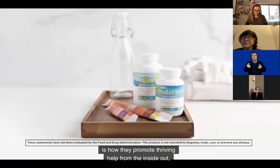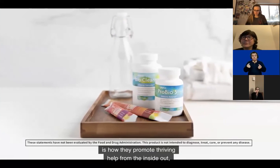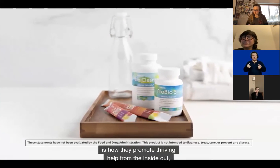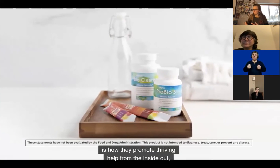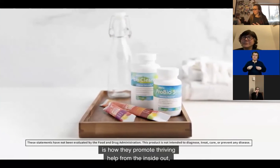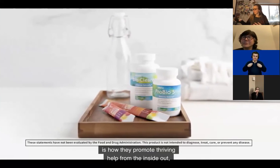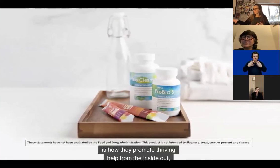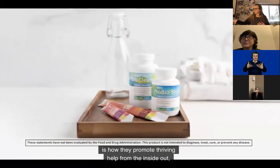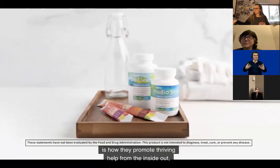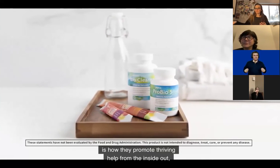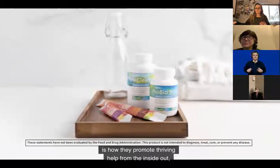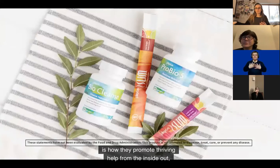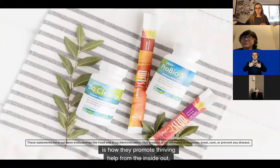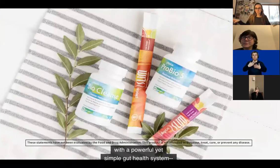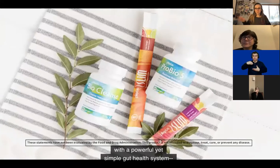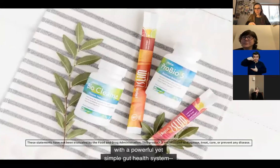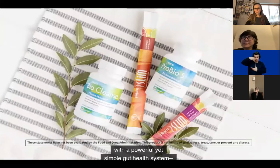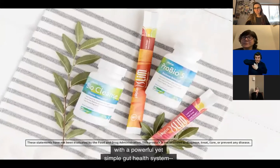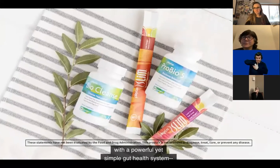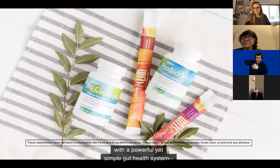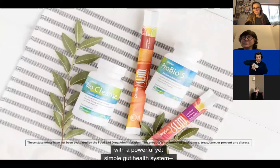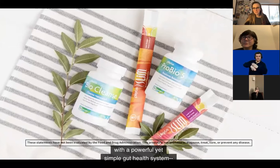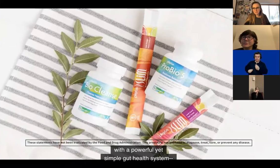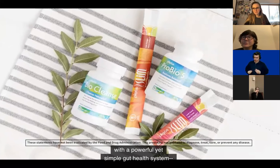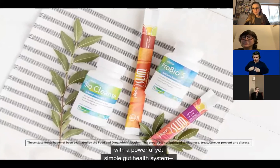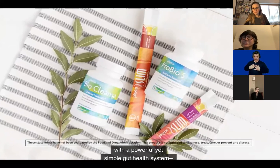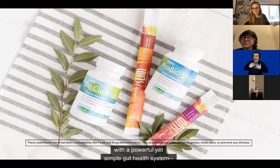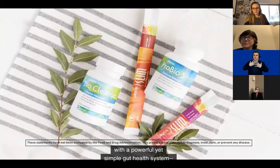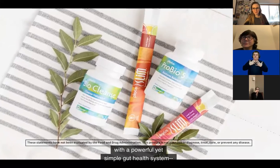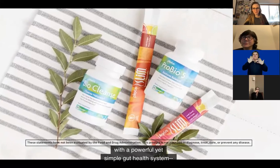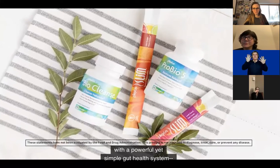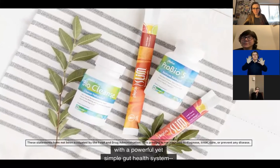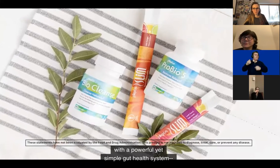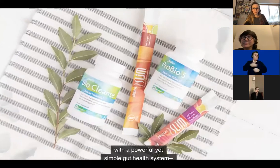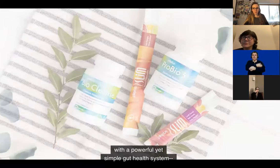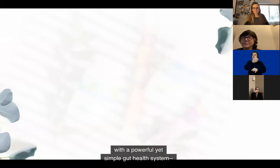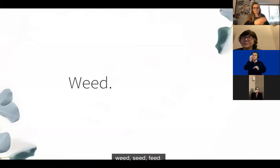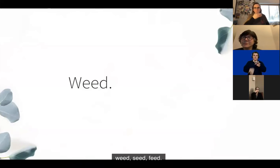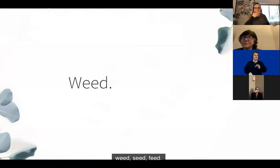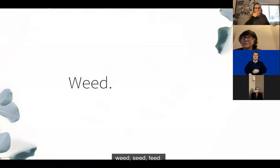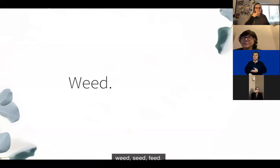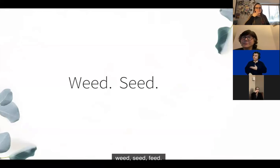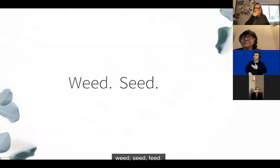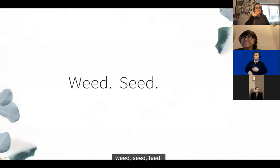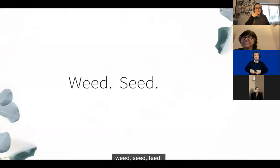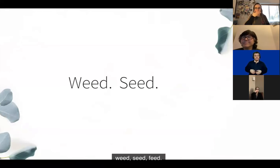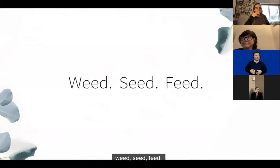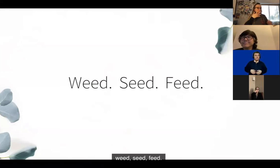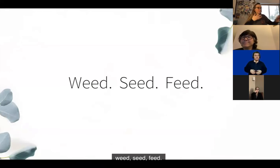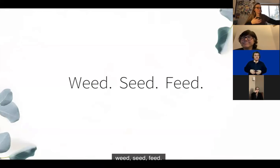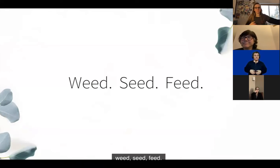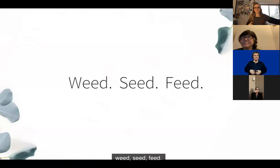thriving health from the inside out with a powerful yet simple gut health system. Weed,